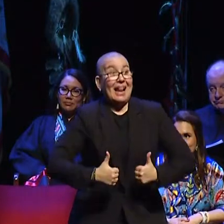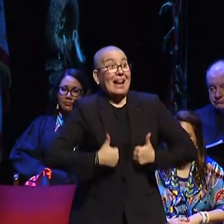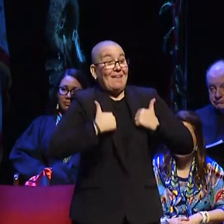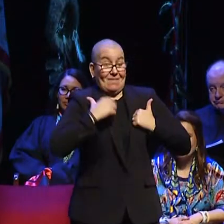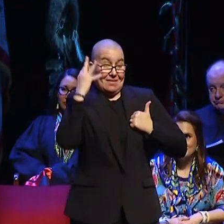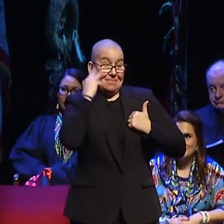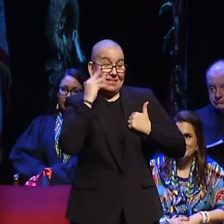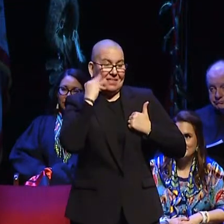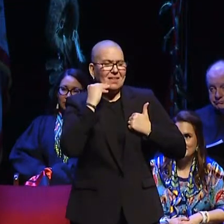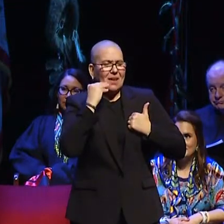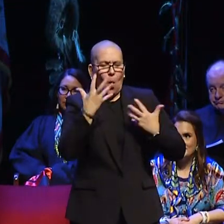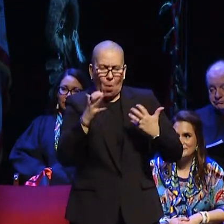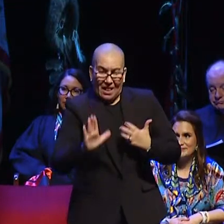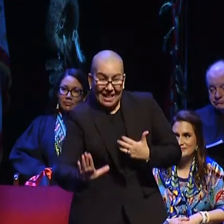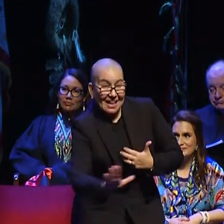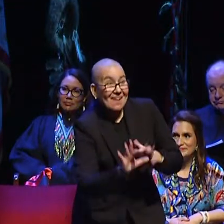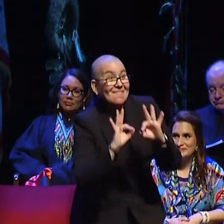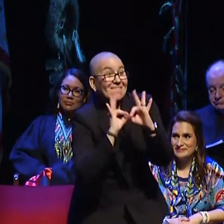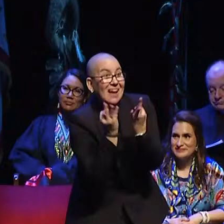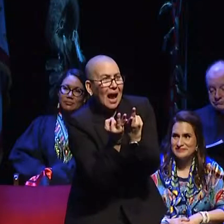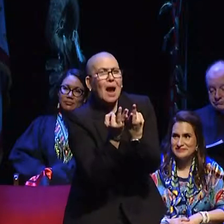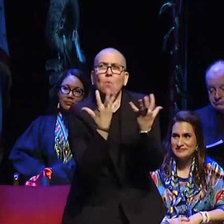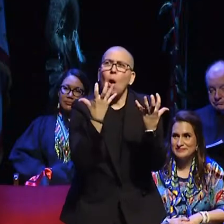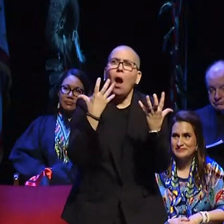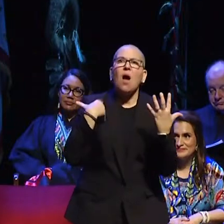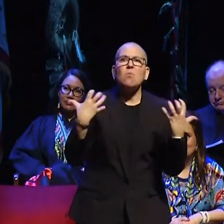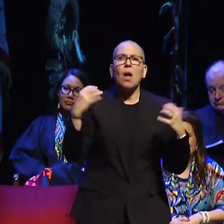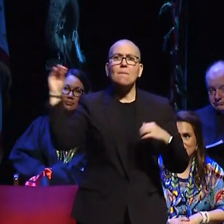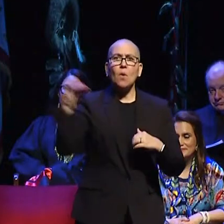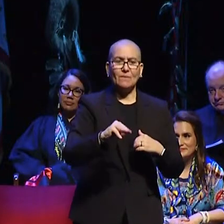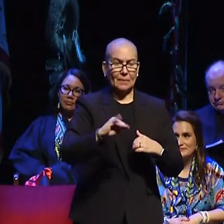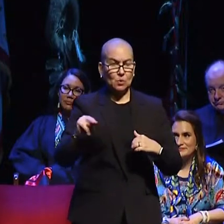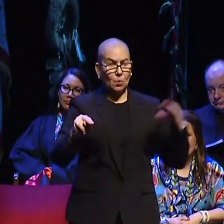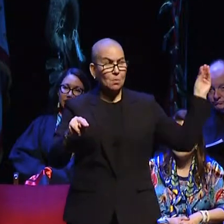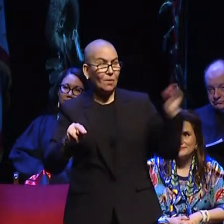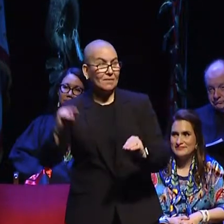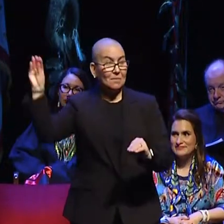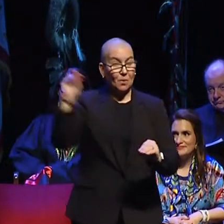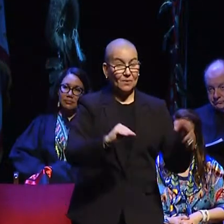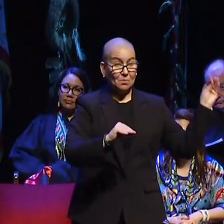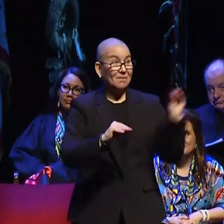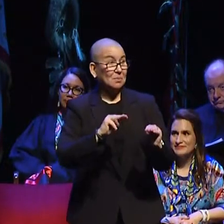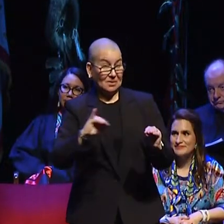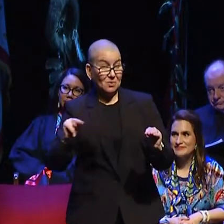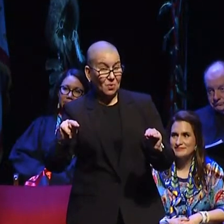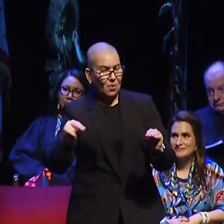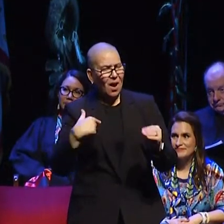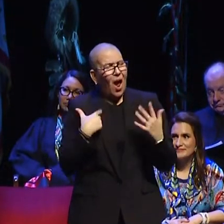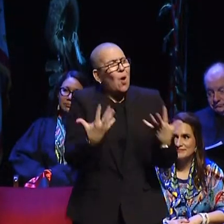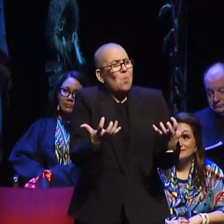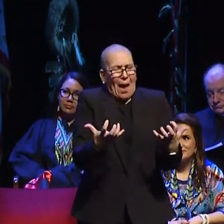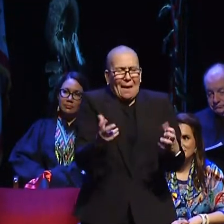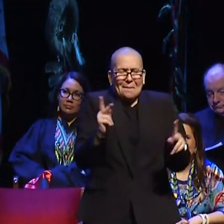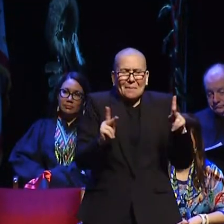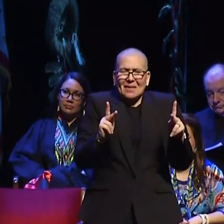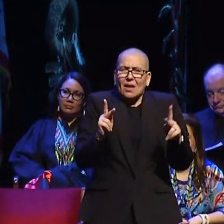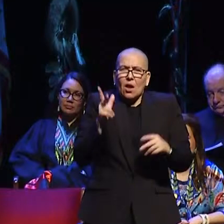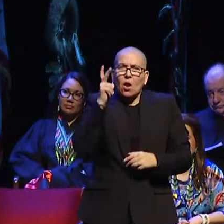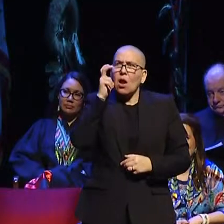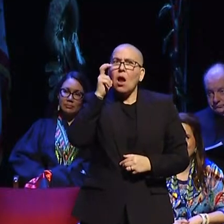families continue to move here and that all families have the opportunity to succeed. I want it when people hear about